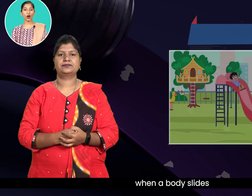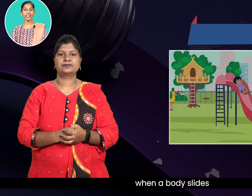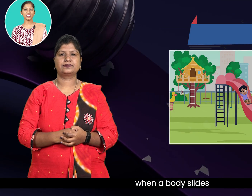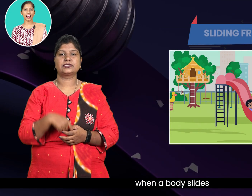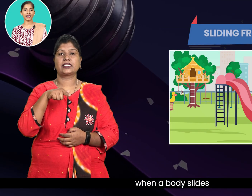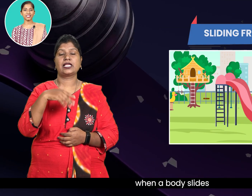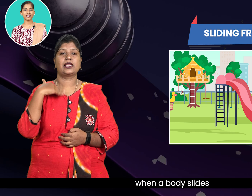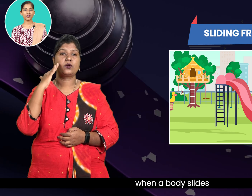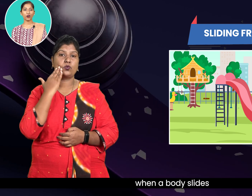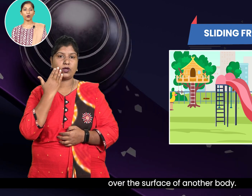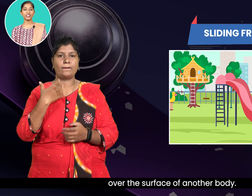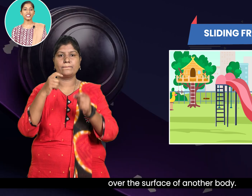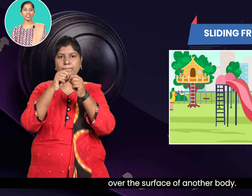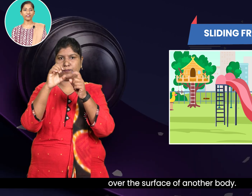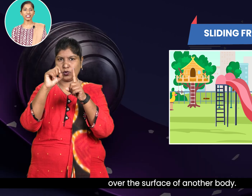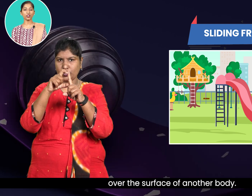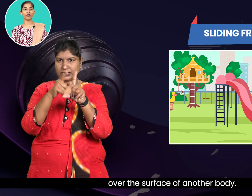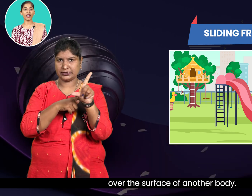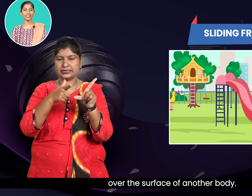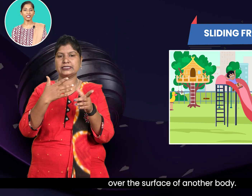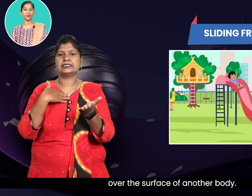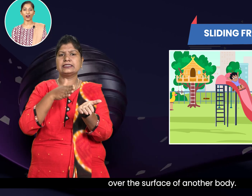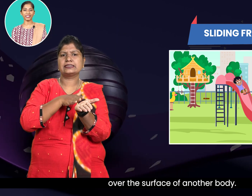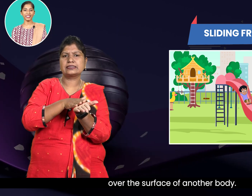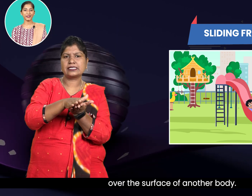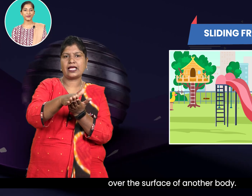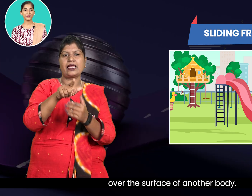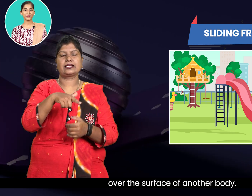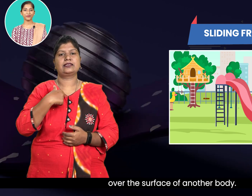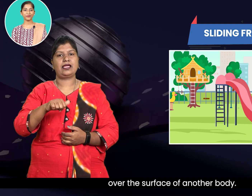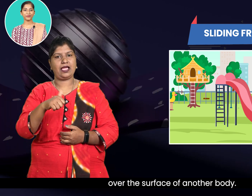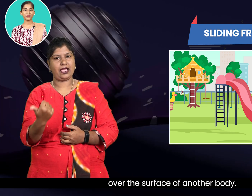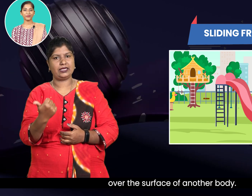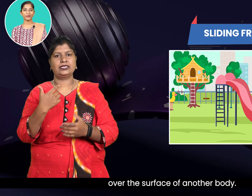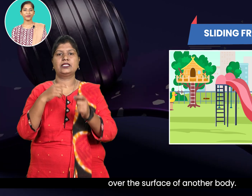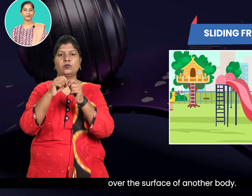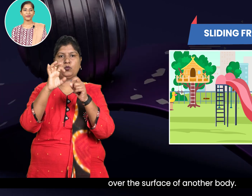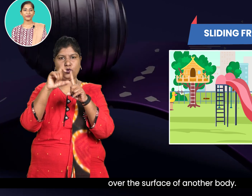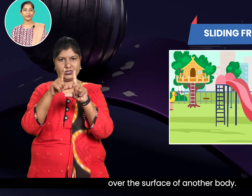When a body slides over the surface of another body,